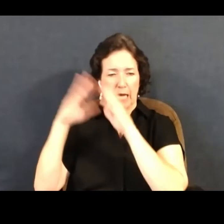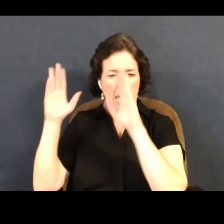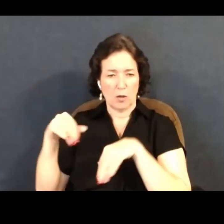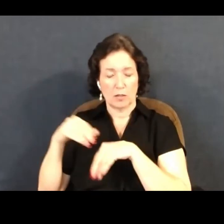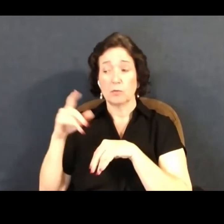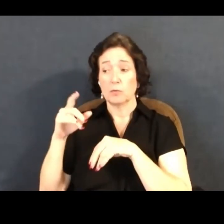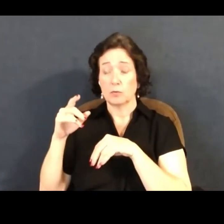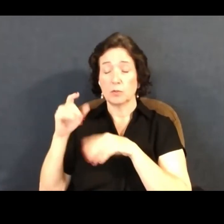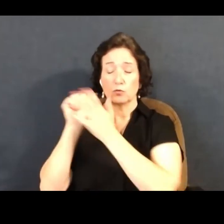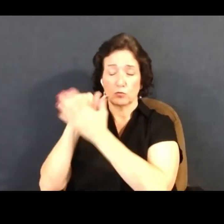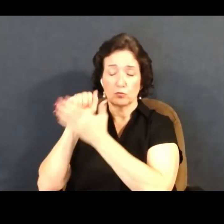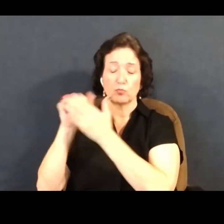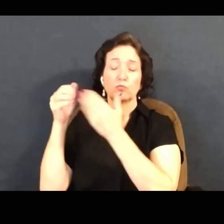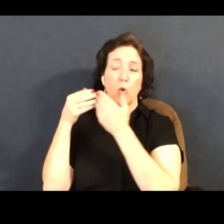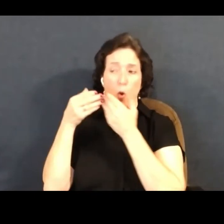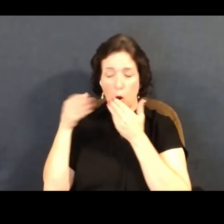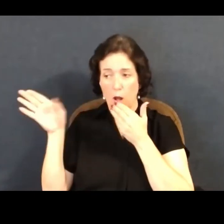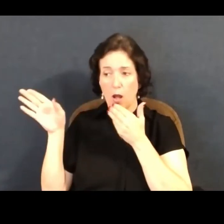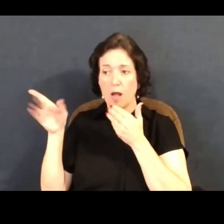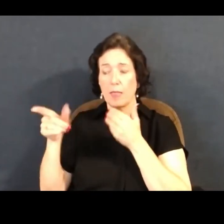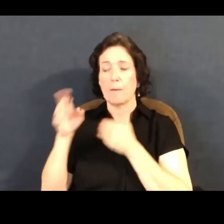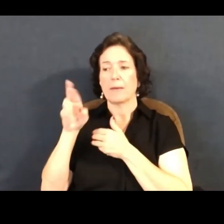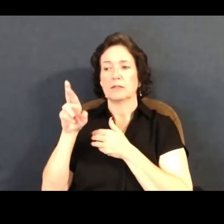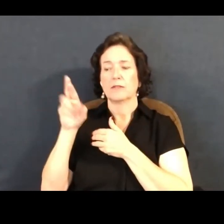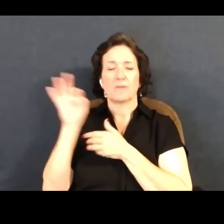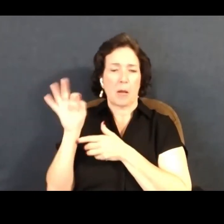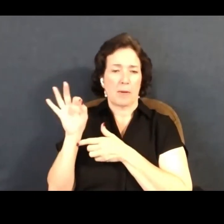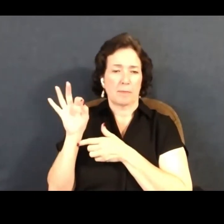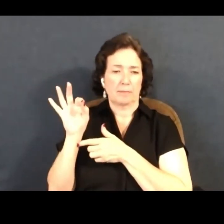and when she opened it, there was Mr. Feldman.